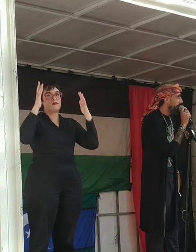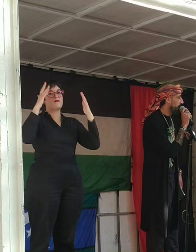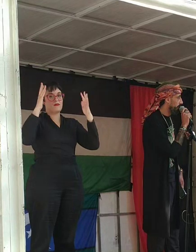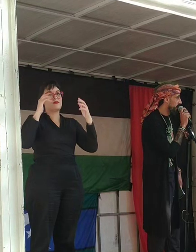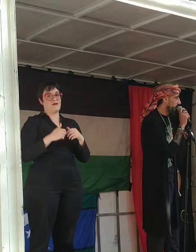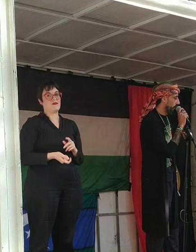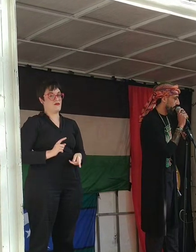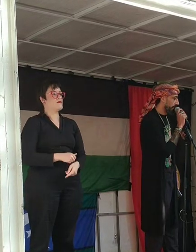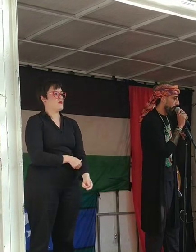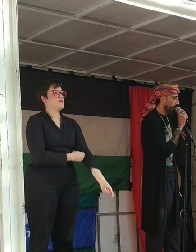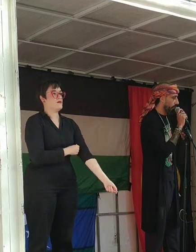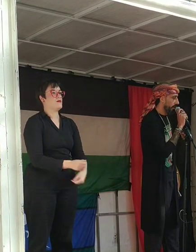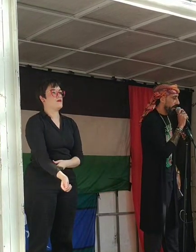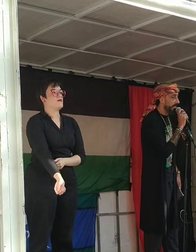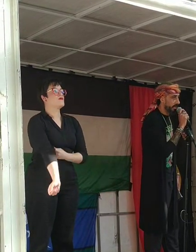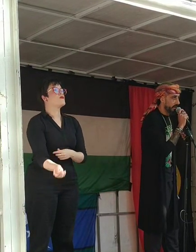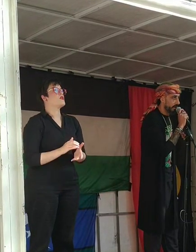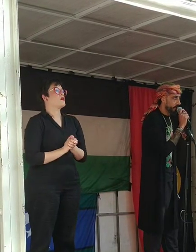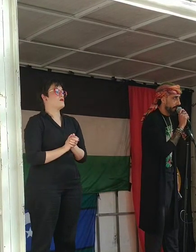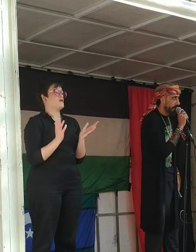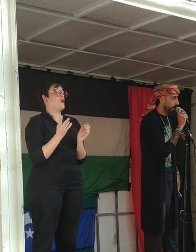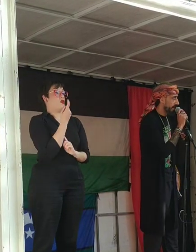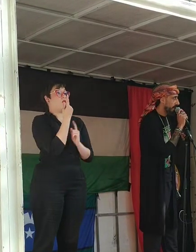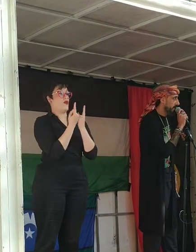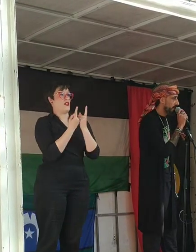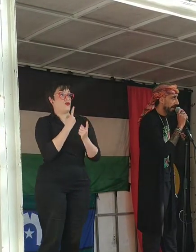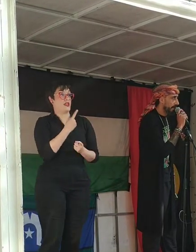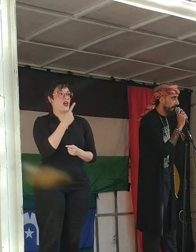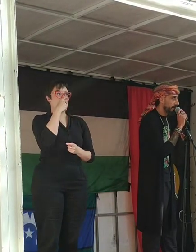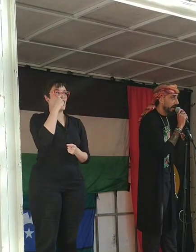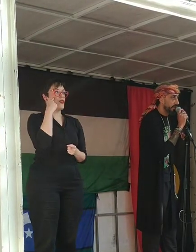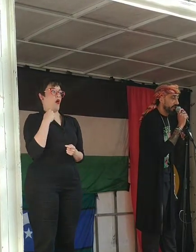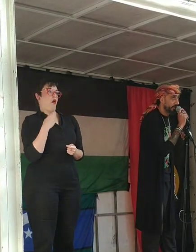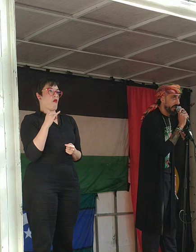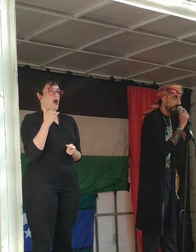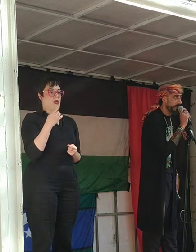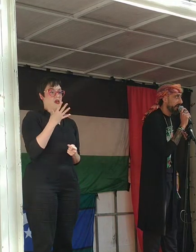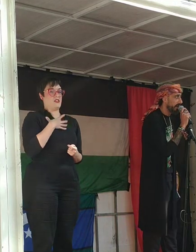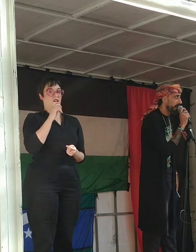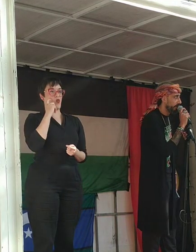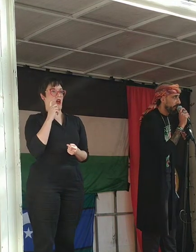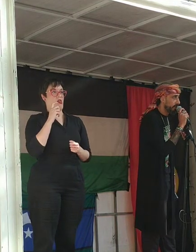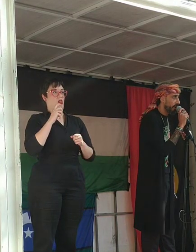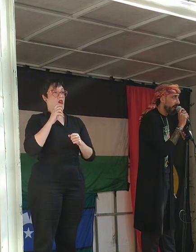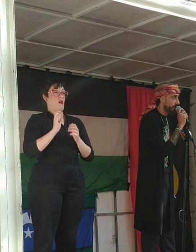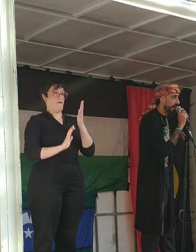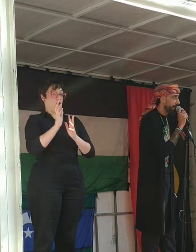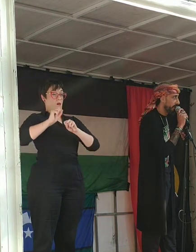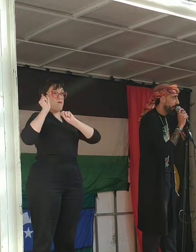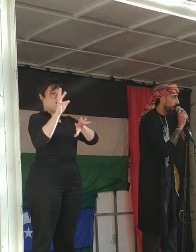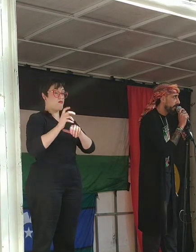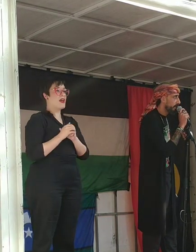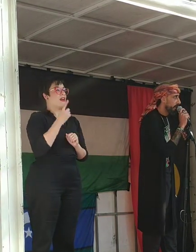And my final message to those people who think to commit those acts again, I need you to really, really think again, because